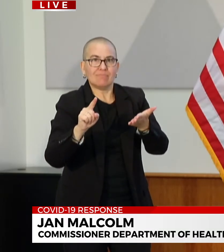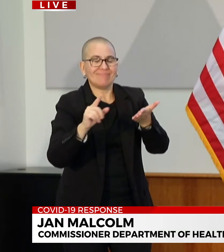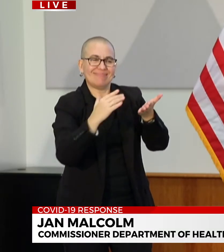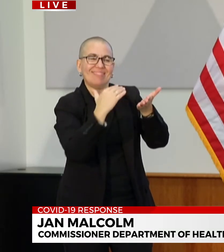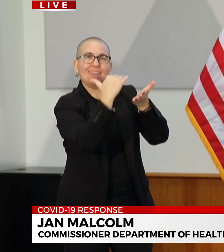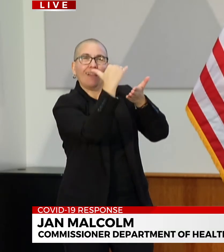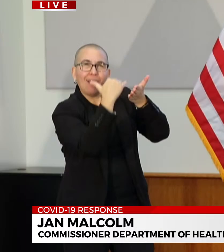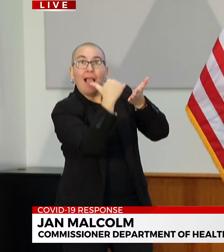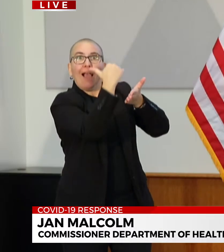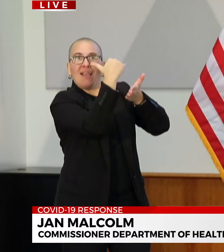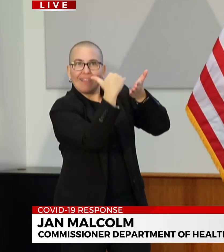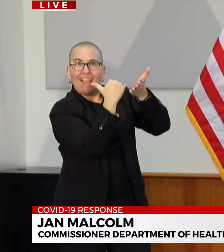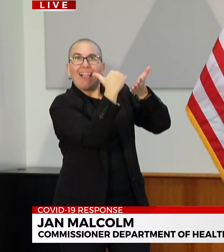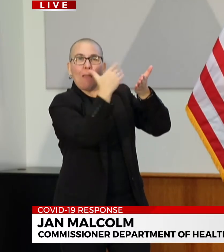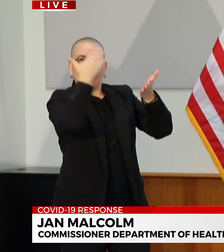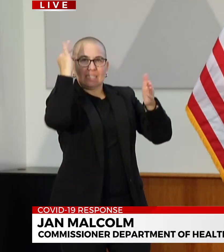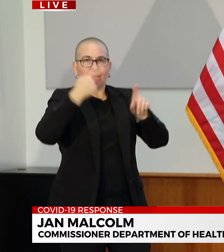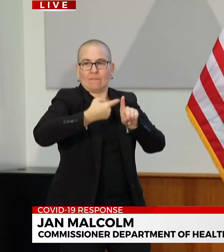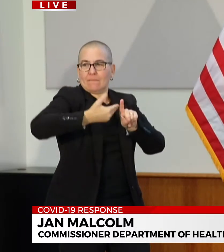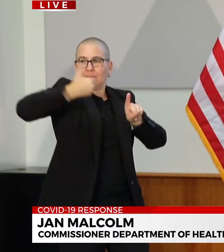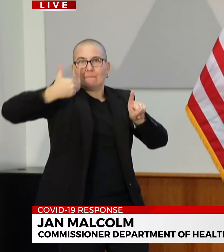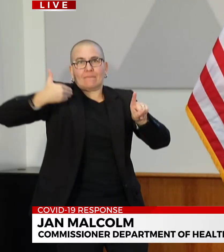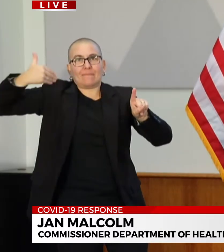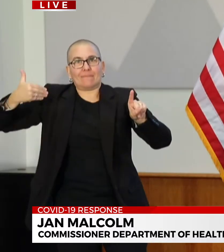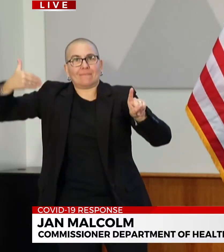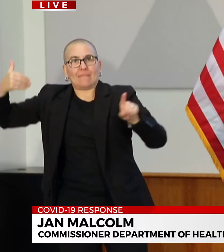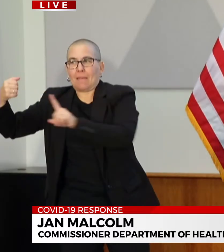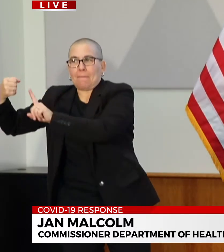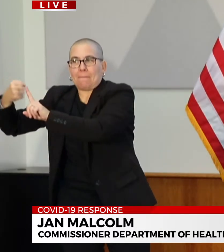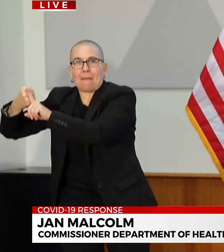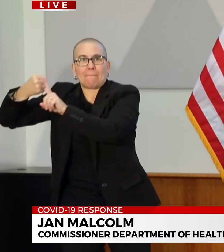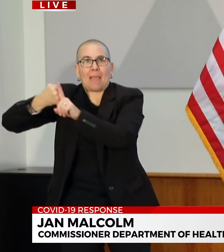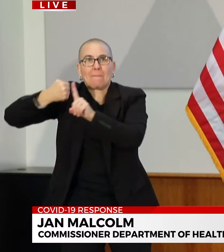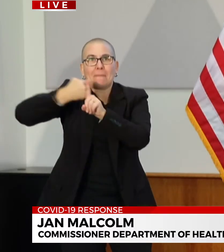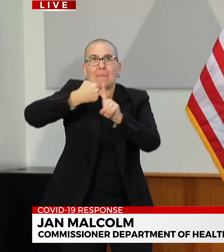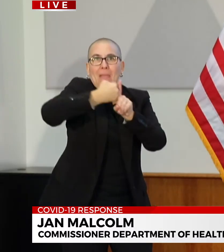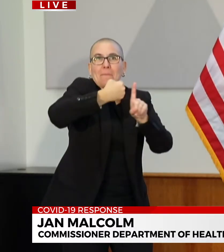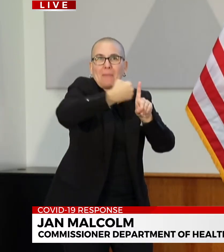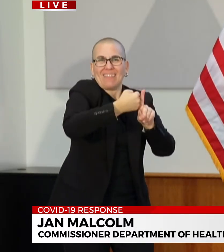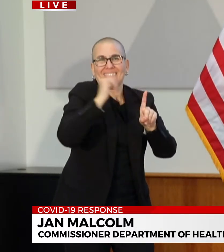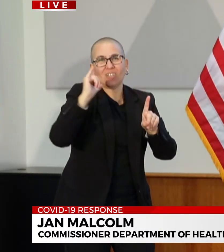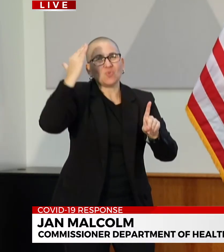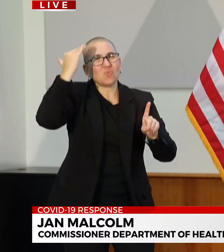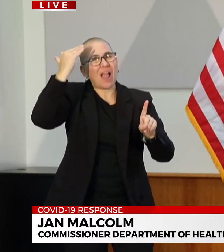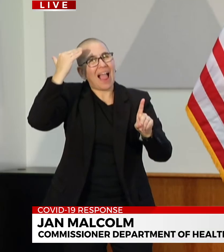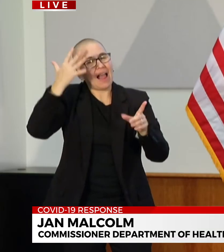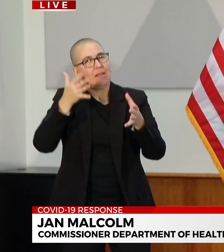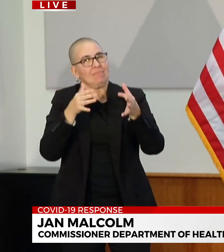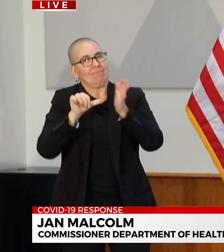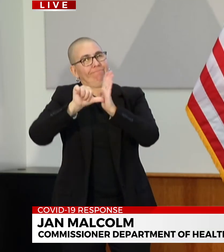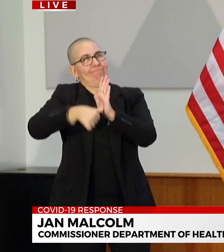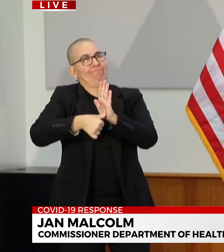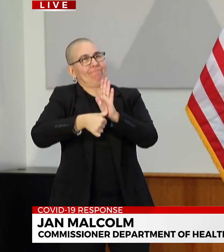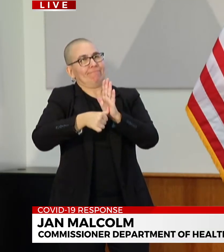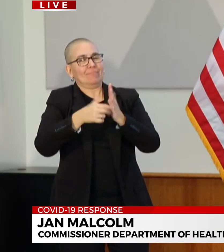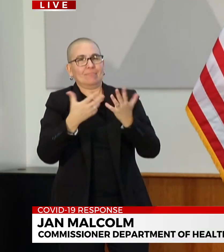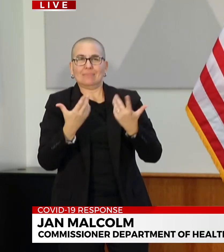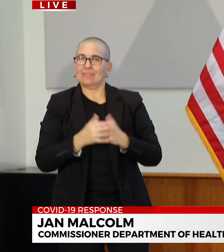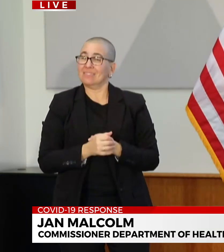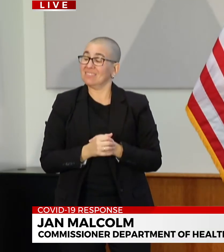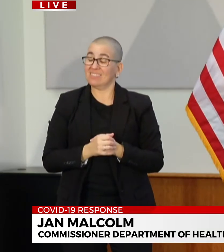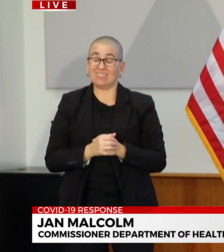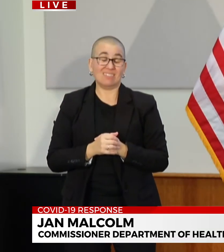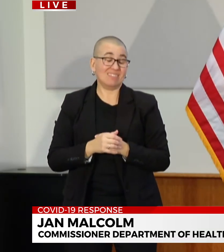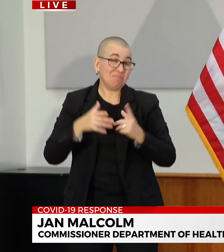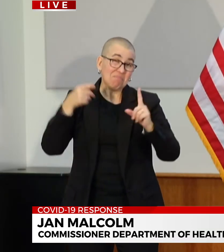period than in the prior week. And that told us that things were clearly still going in the wrong direction, because things